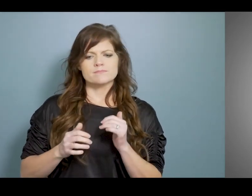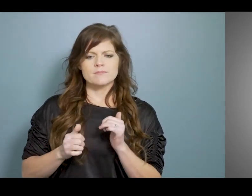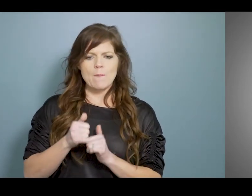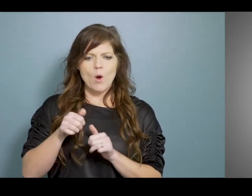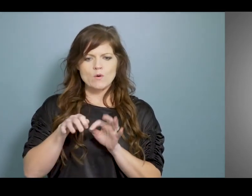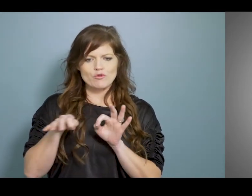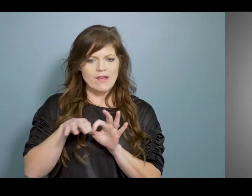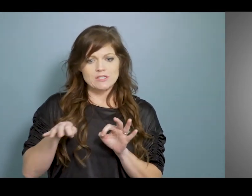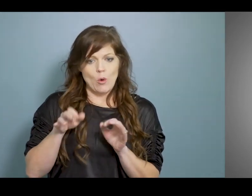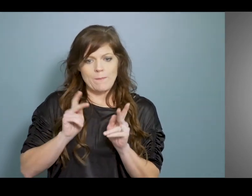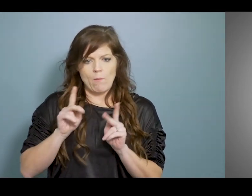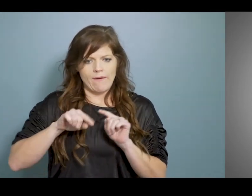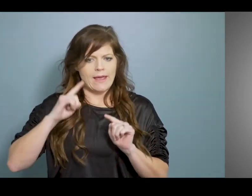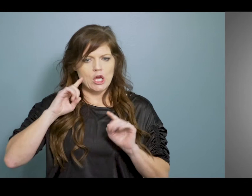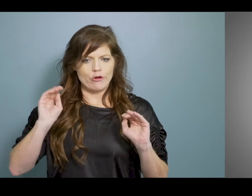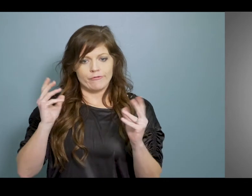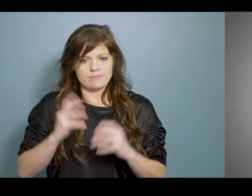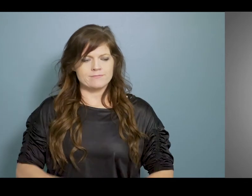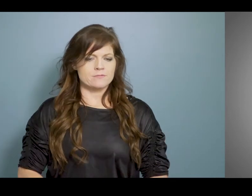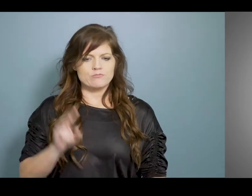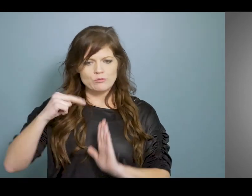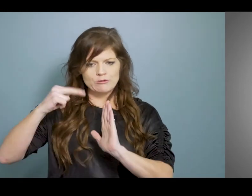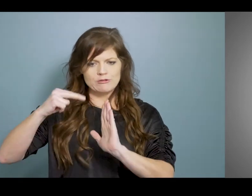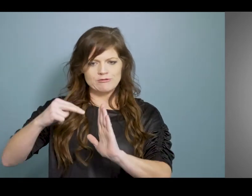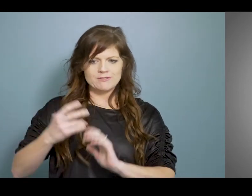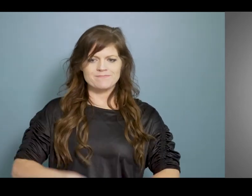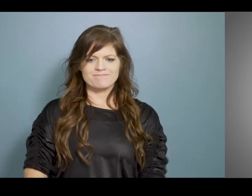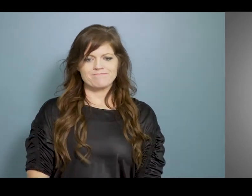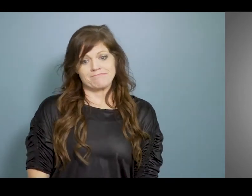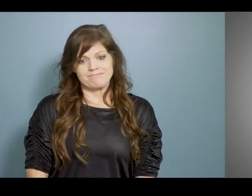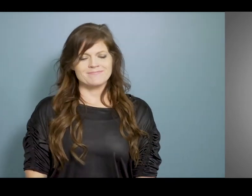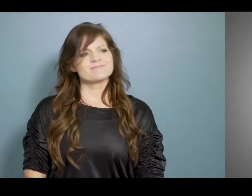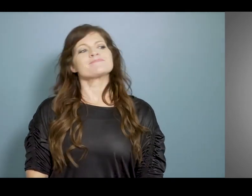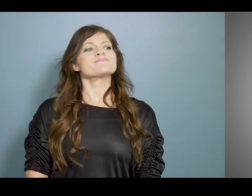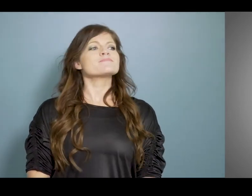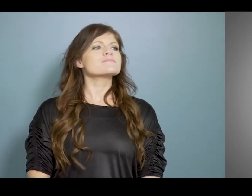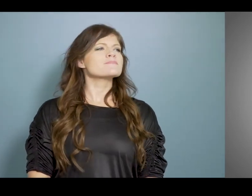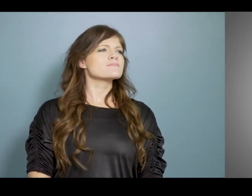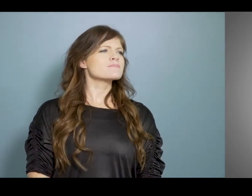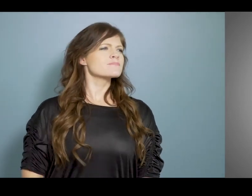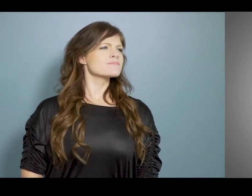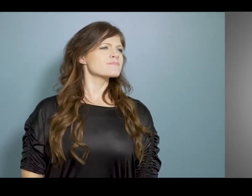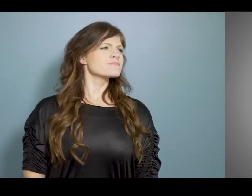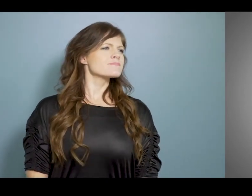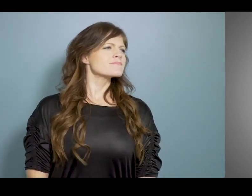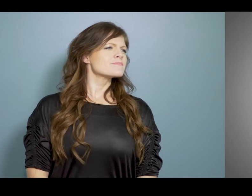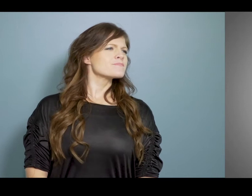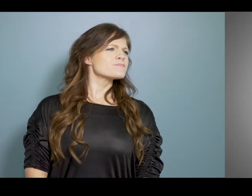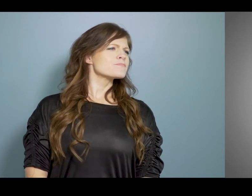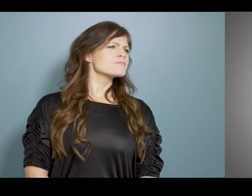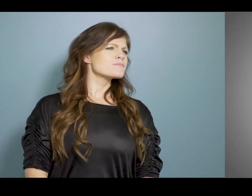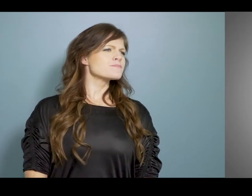are inevitable. But you can control what you do here and now, so let's focus on that.